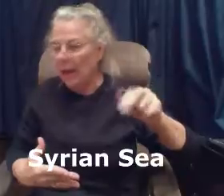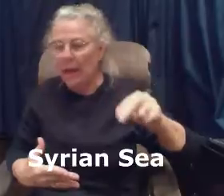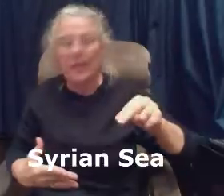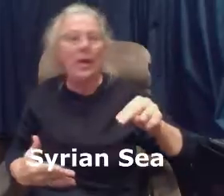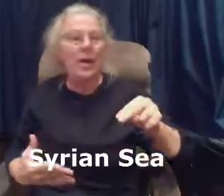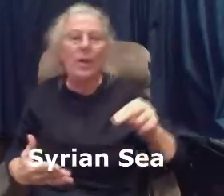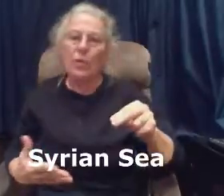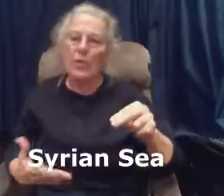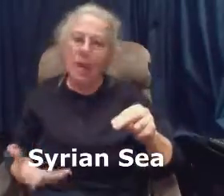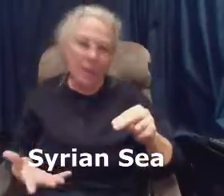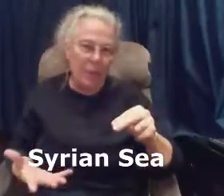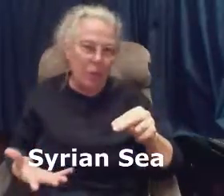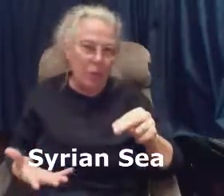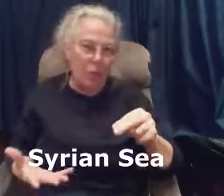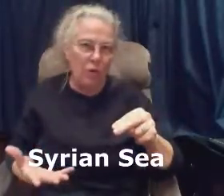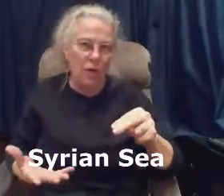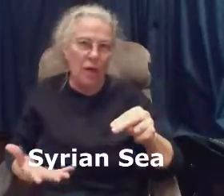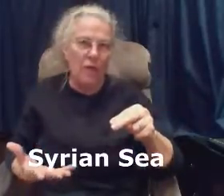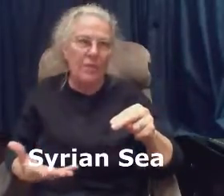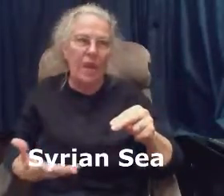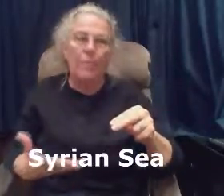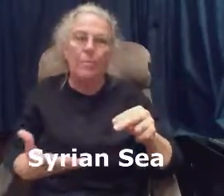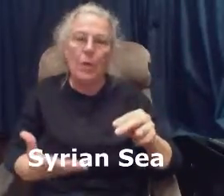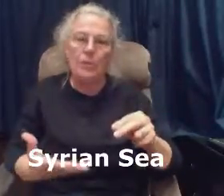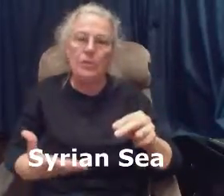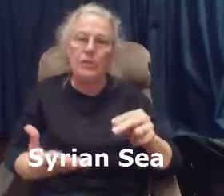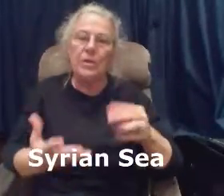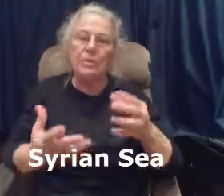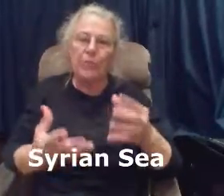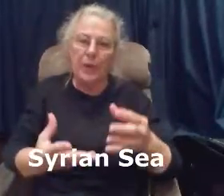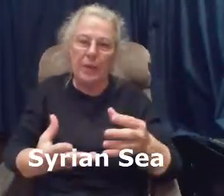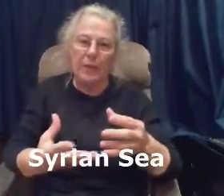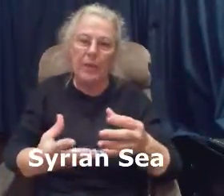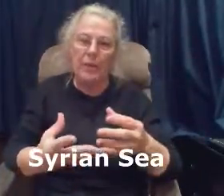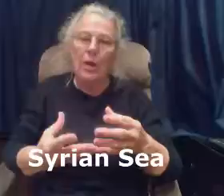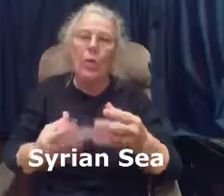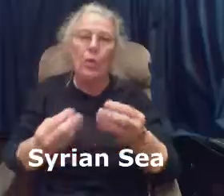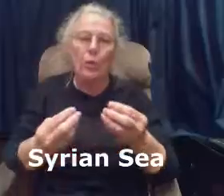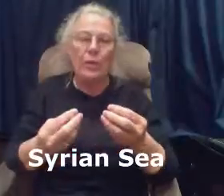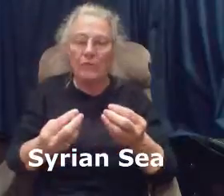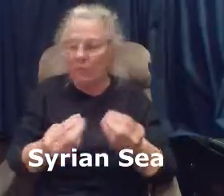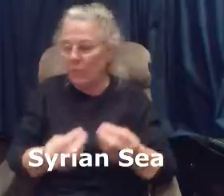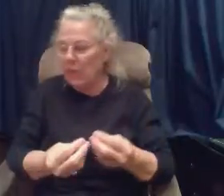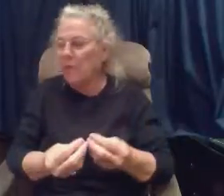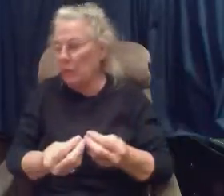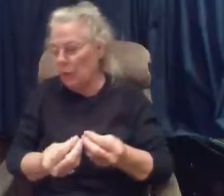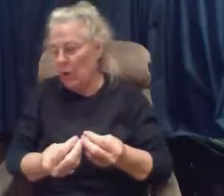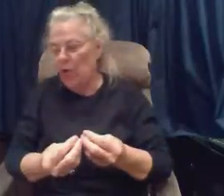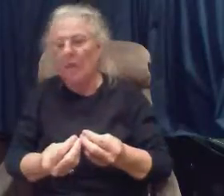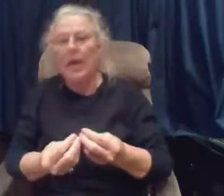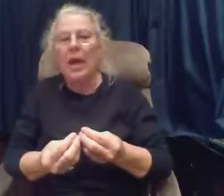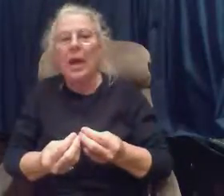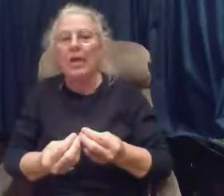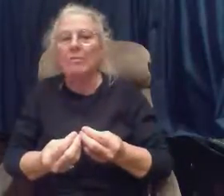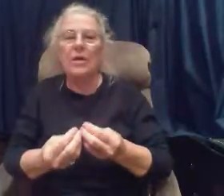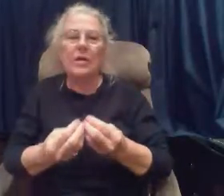Syrian. It would not be a word that most people would be familiar with, and there